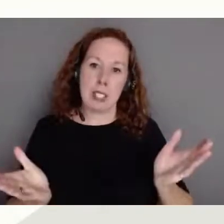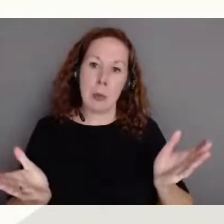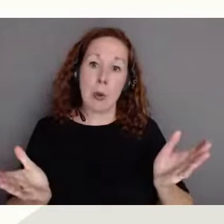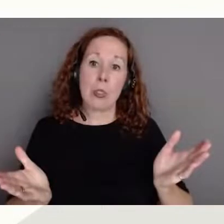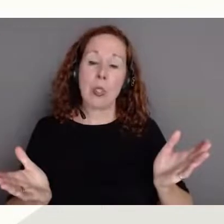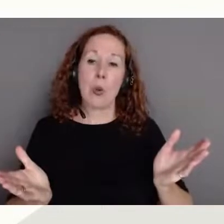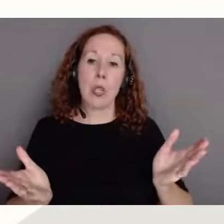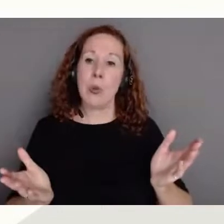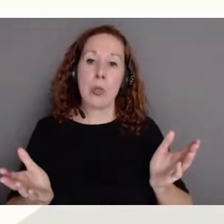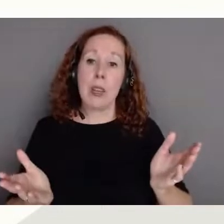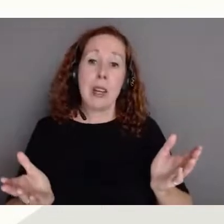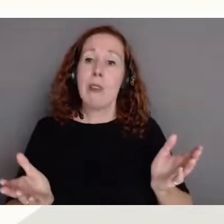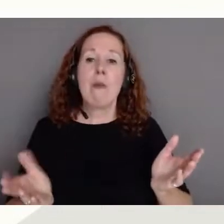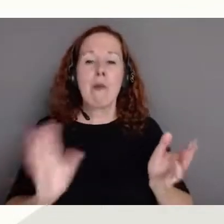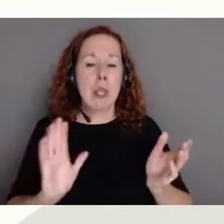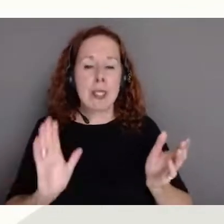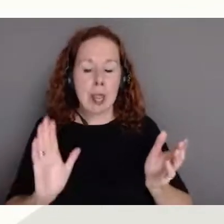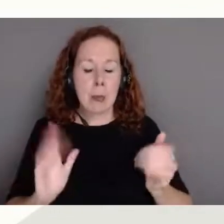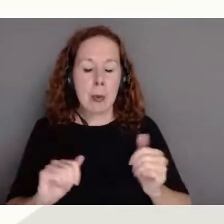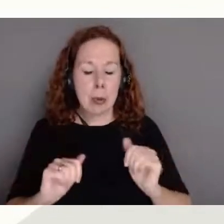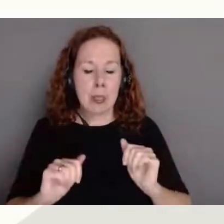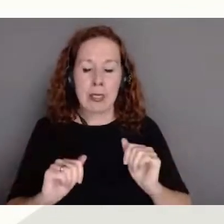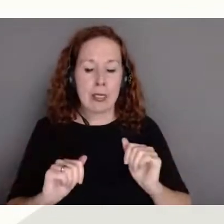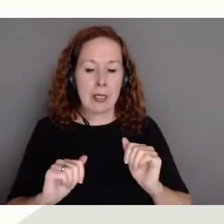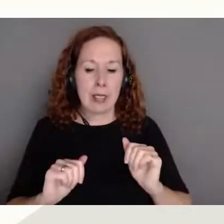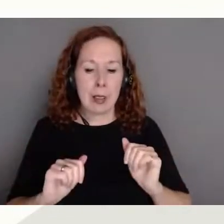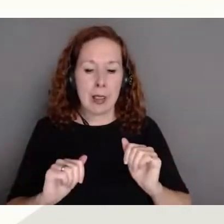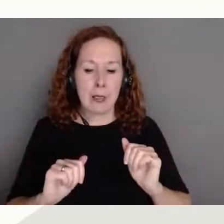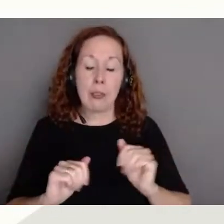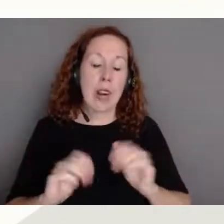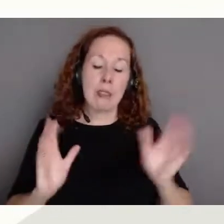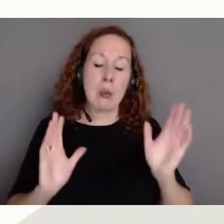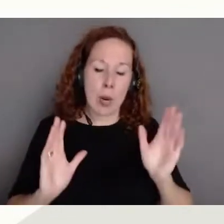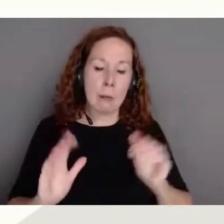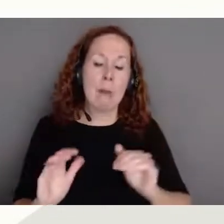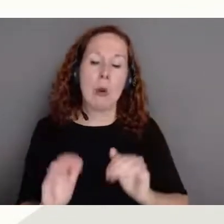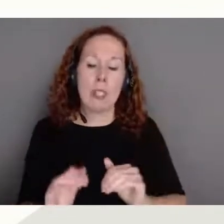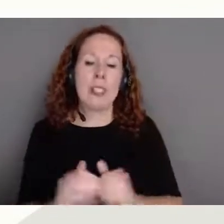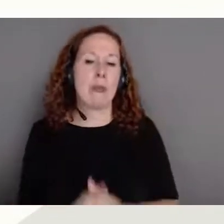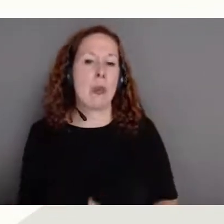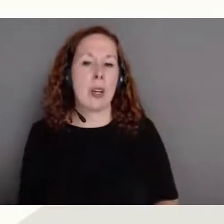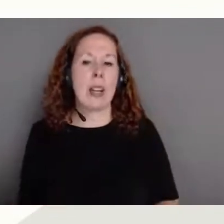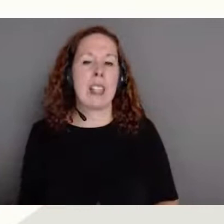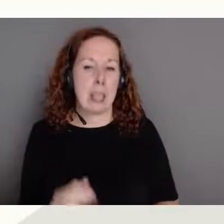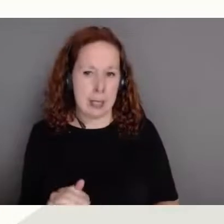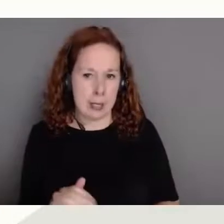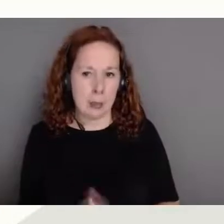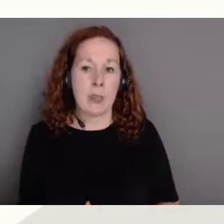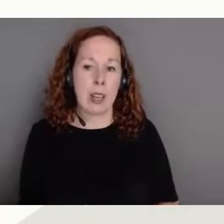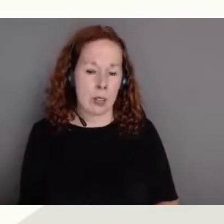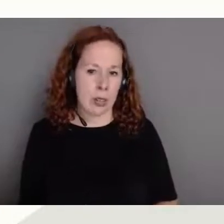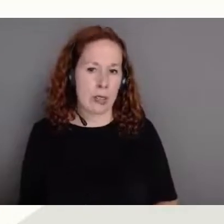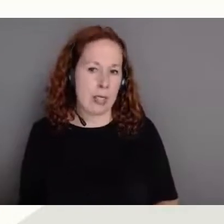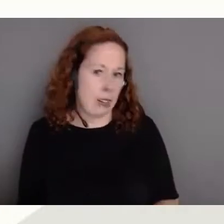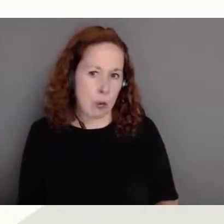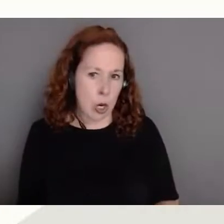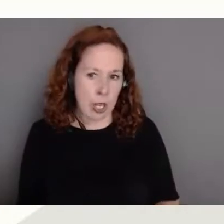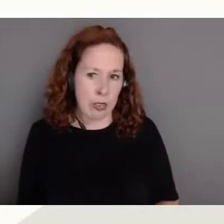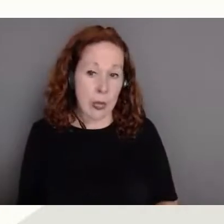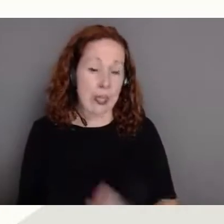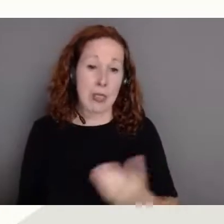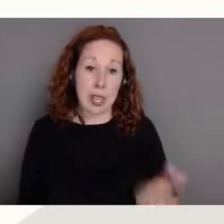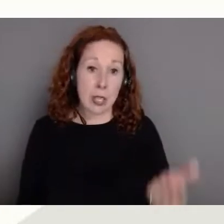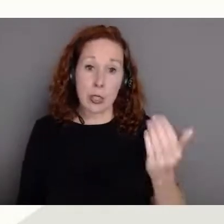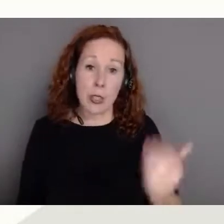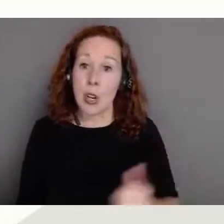be accessible. So you'd, for example, for everyone, but mostly for kids that are Yeah. deaf or hard